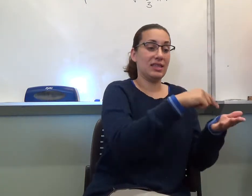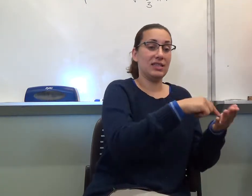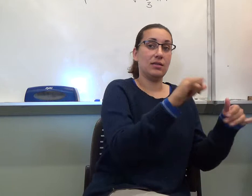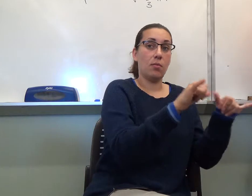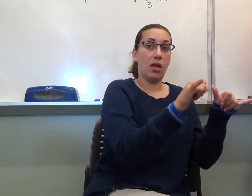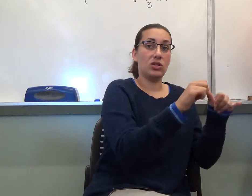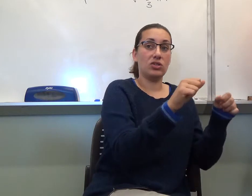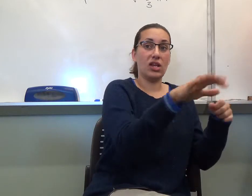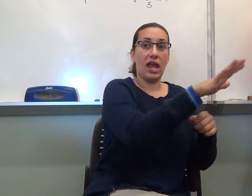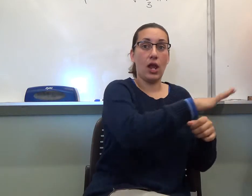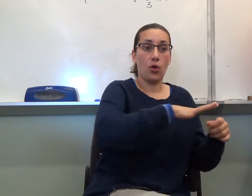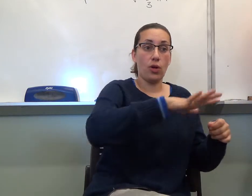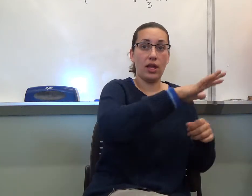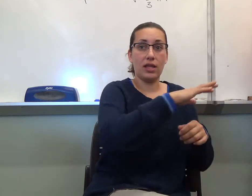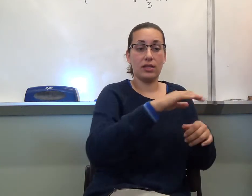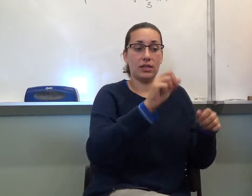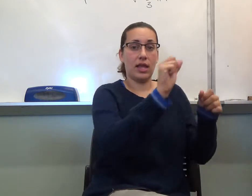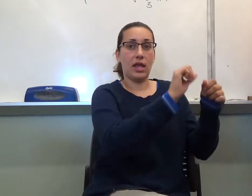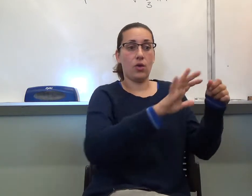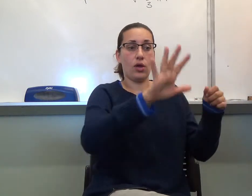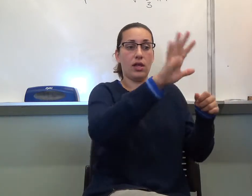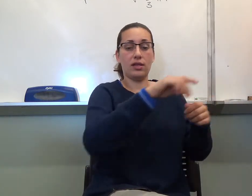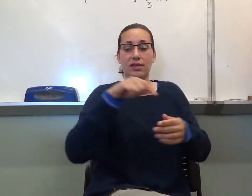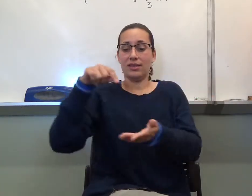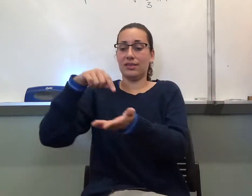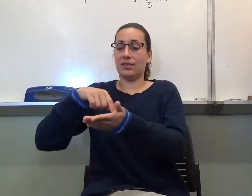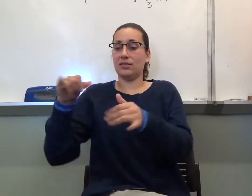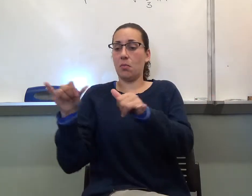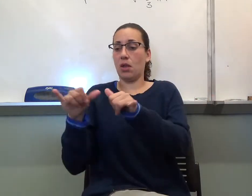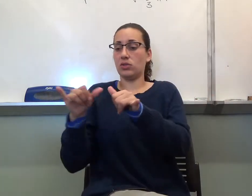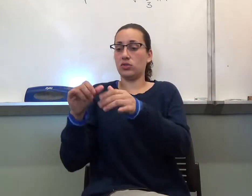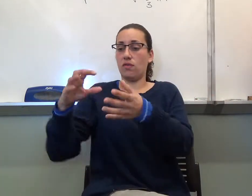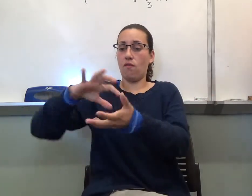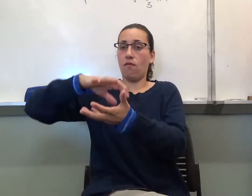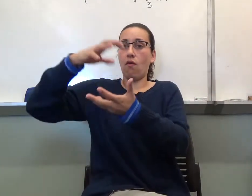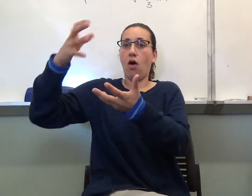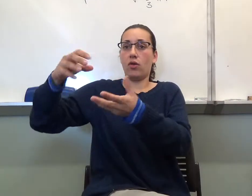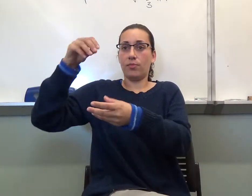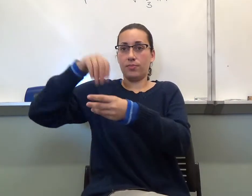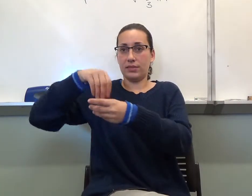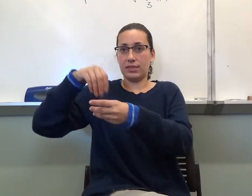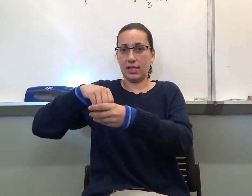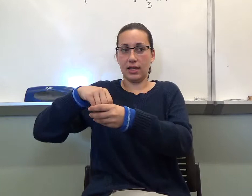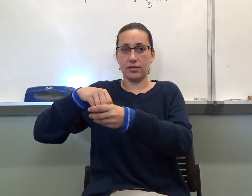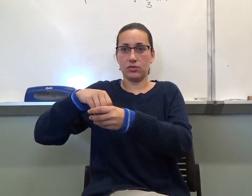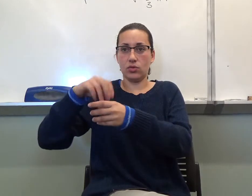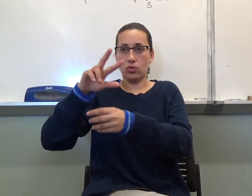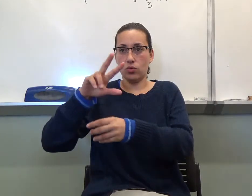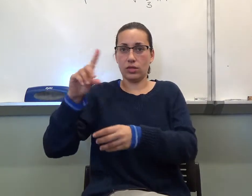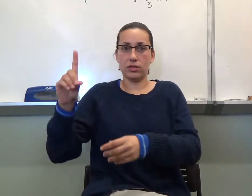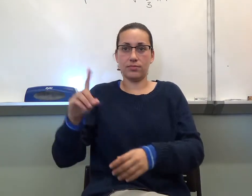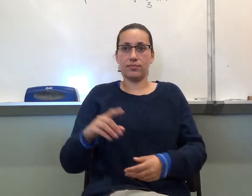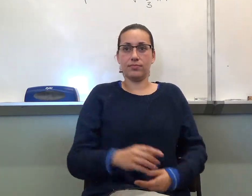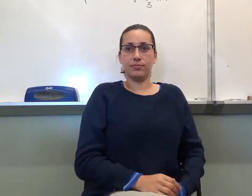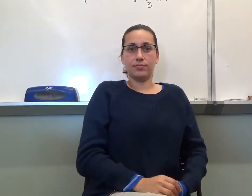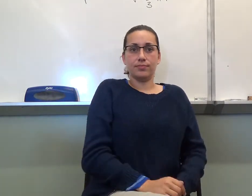area always comes out with square somethings, square inches, square centimeters, whatever, and volume always comes out with cubic. Okay?